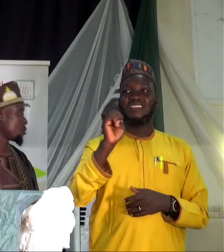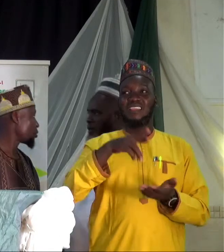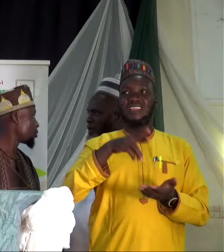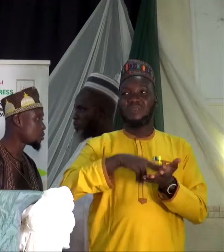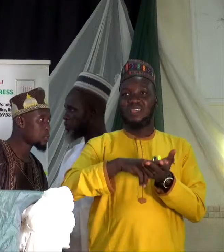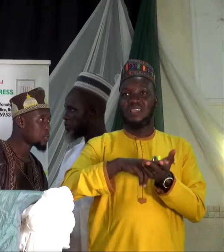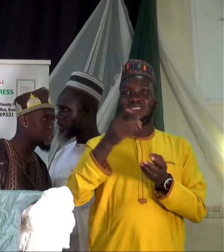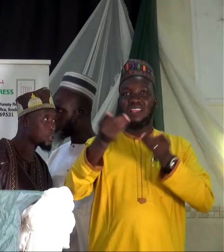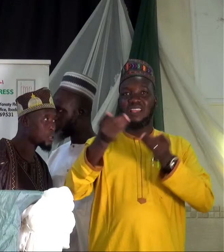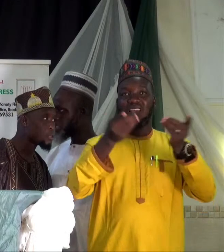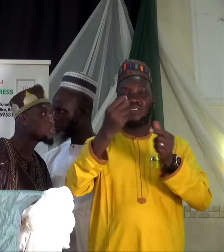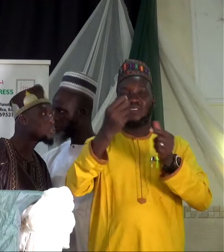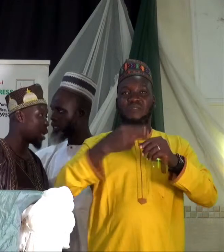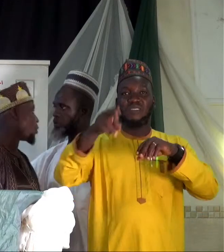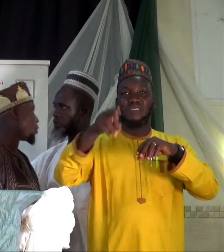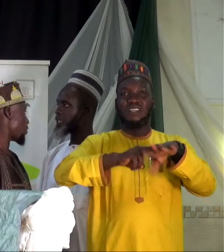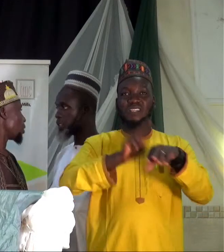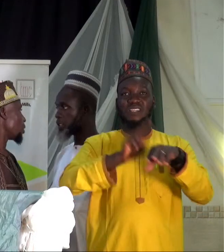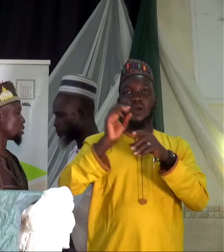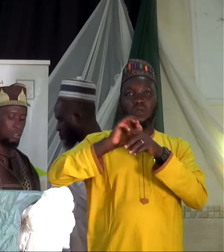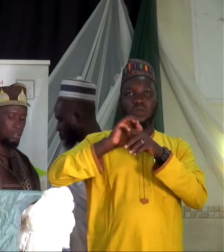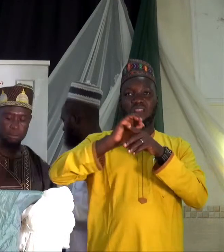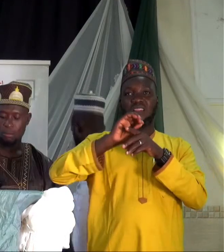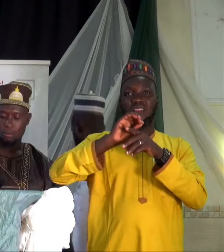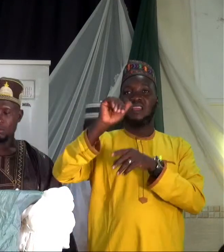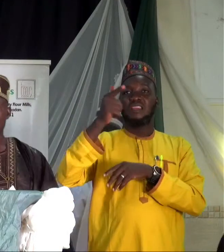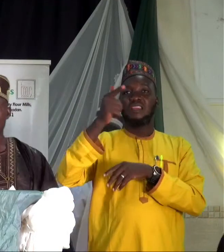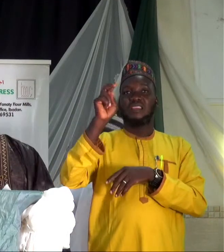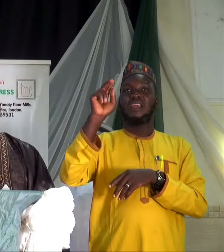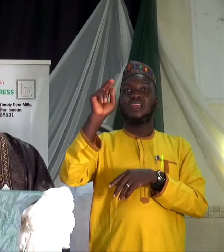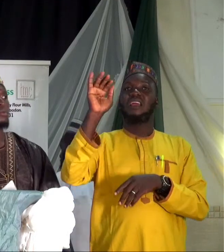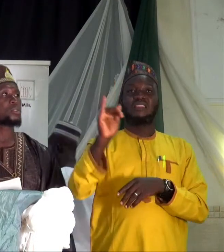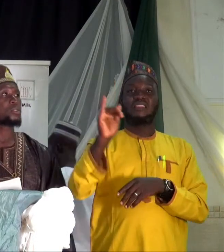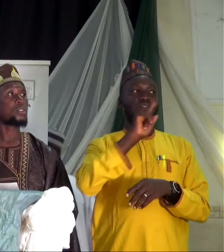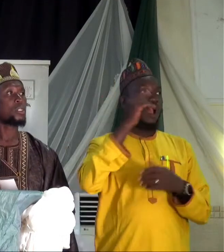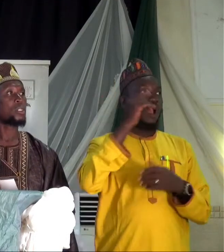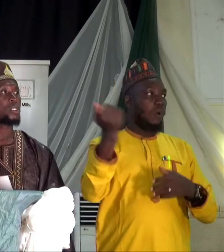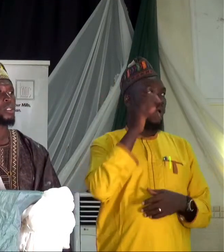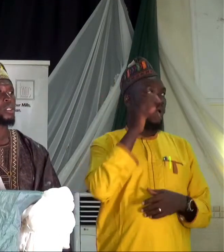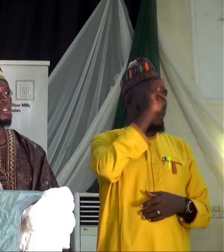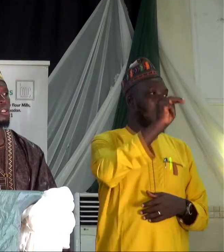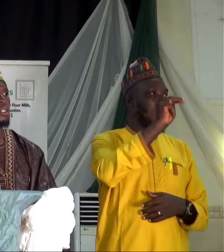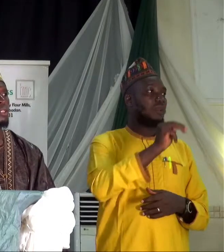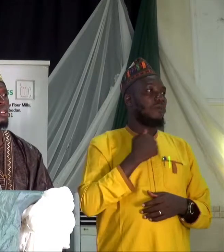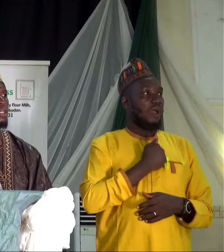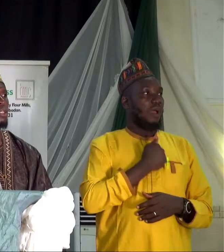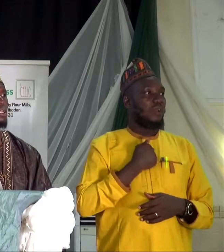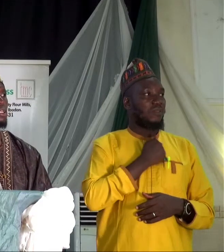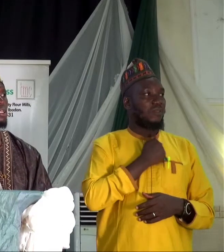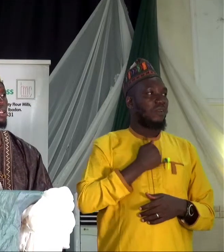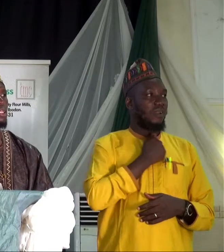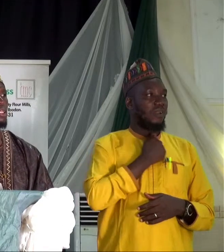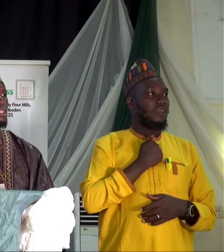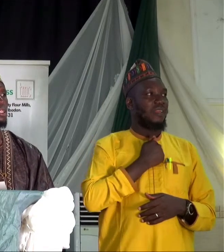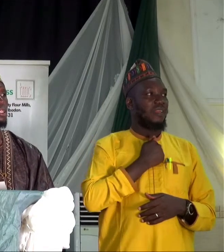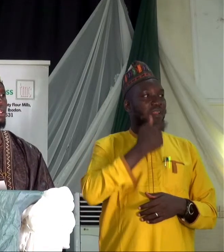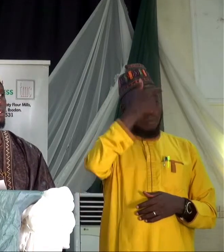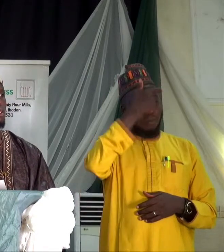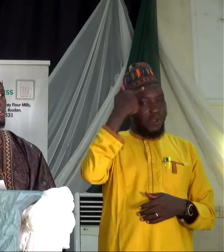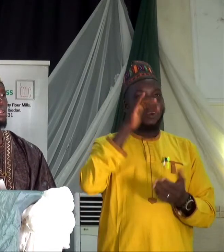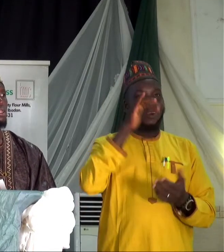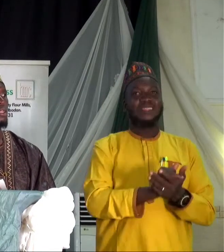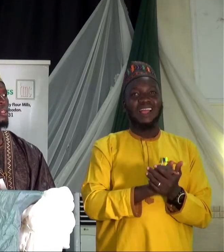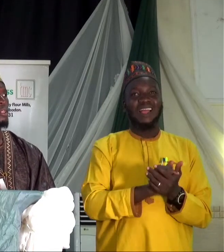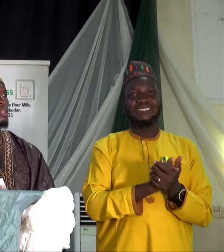Director of National Orientation Agency. You are welcome, ma'am. We are sorry because that